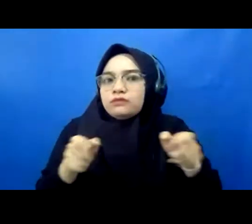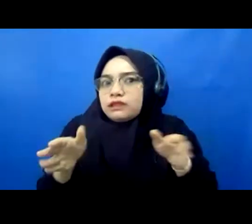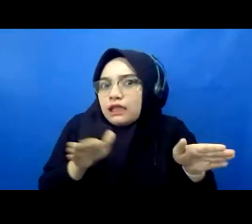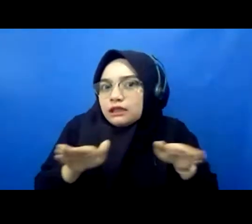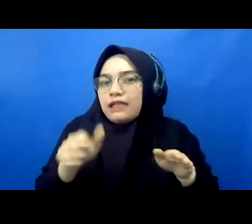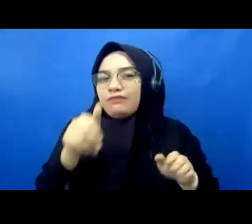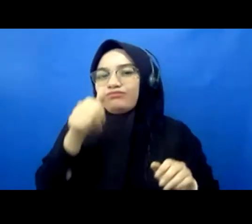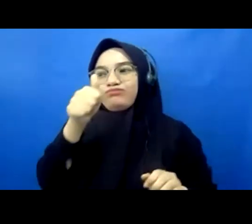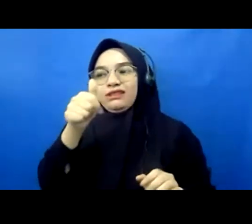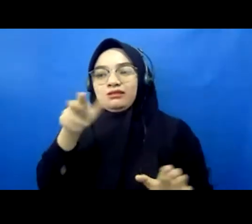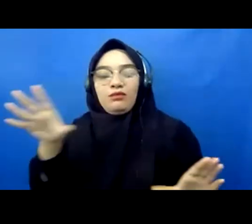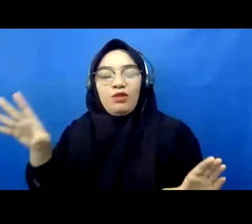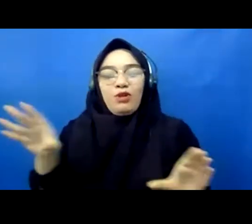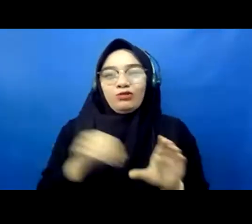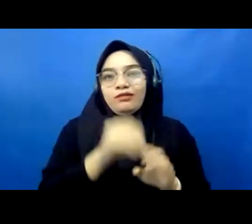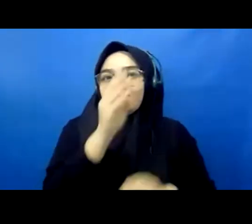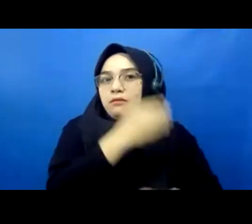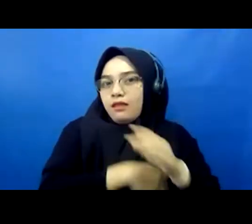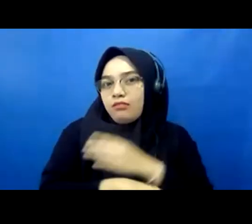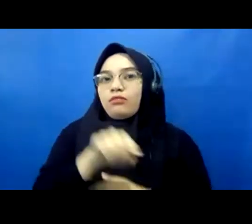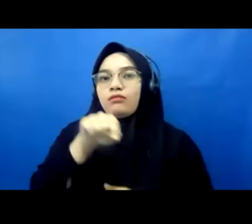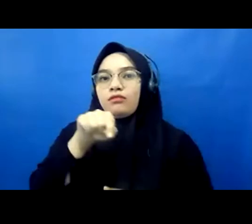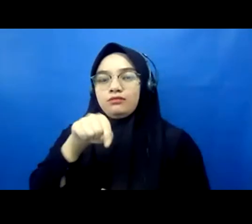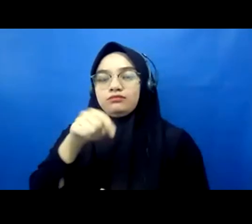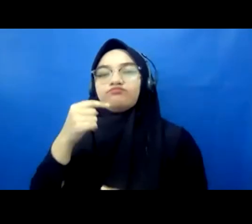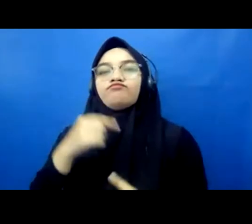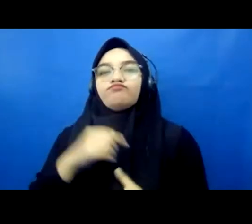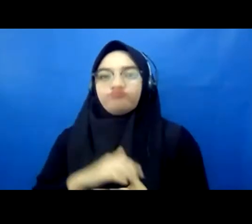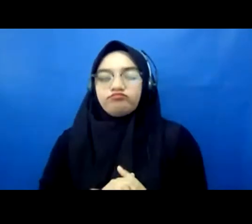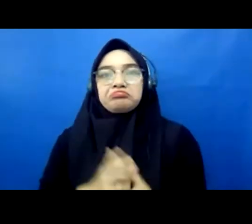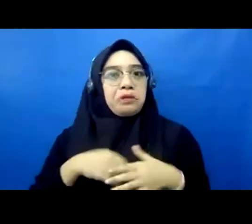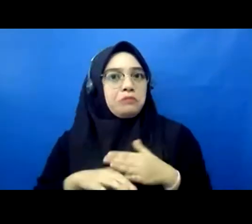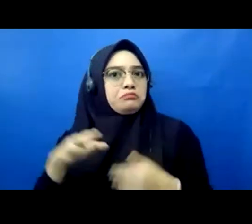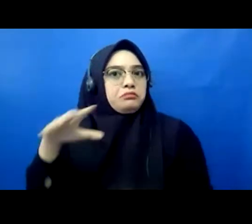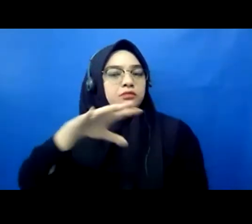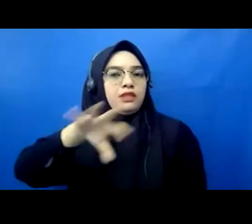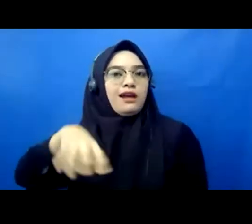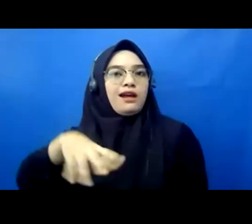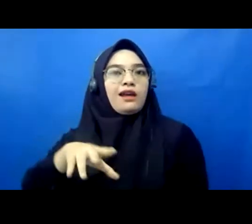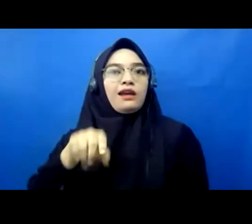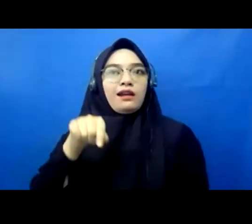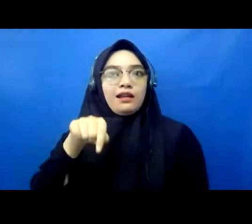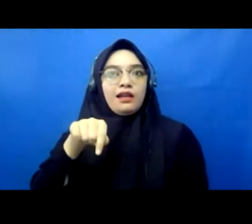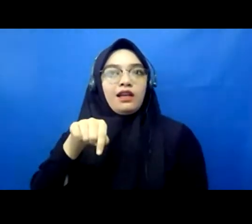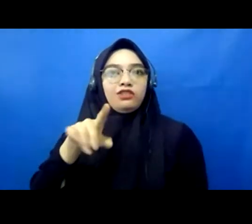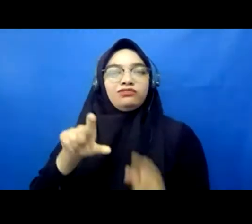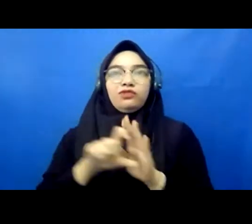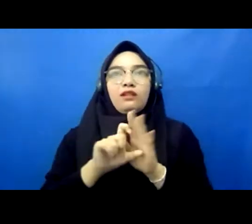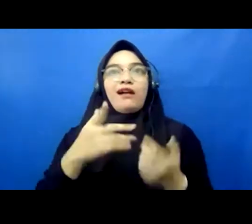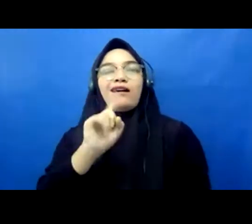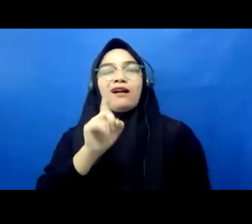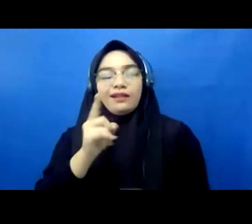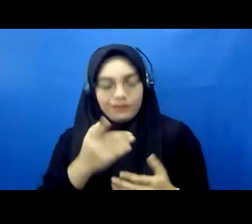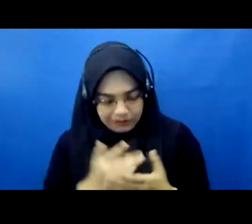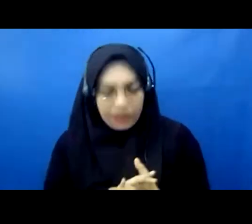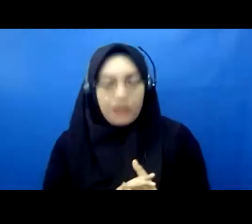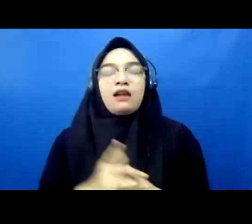disabilities in developing countries. In our region, this is exemplified by Australia's Disability Rights in ASEAN